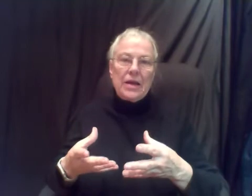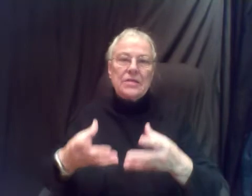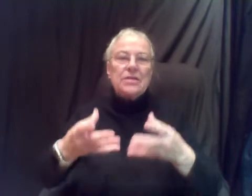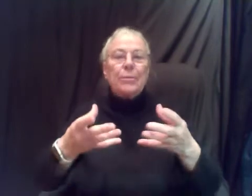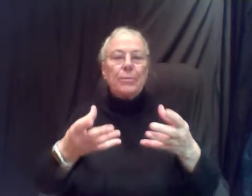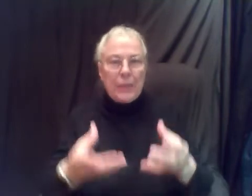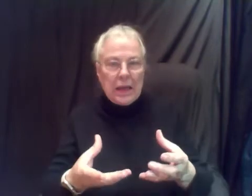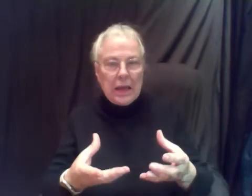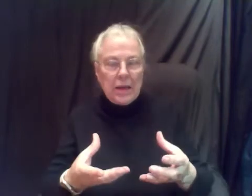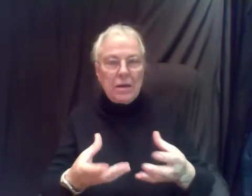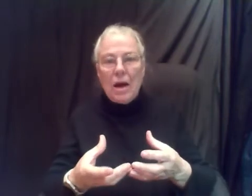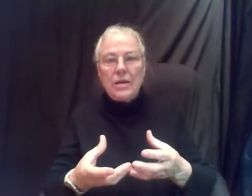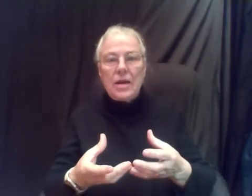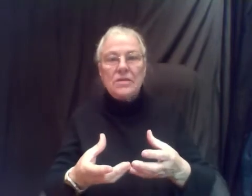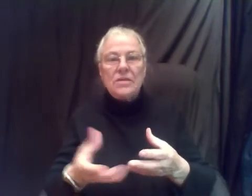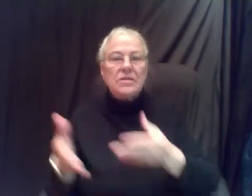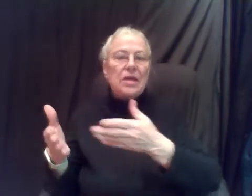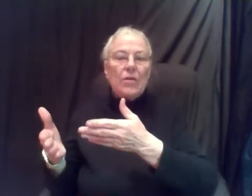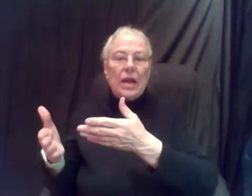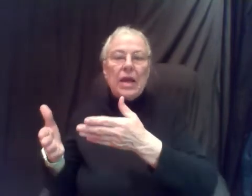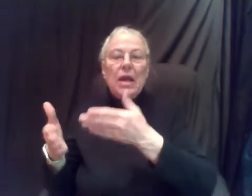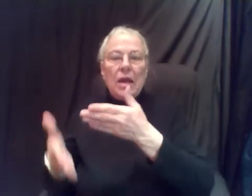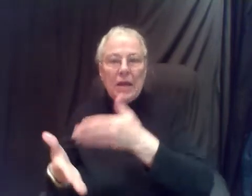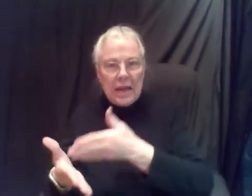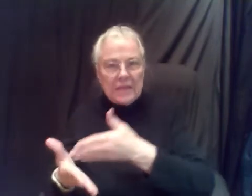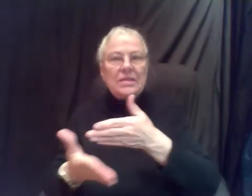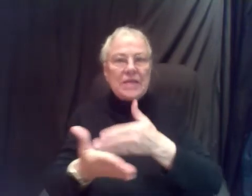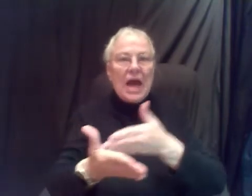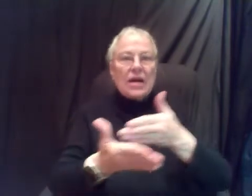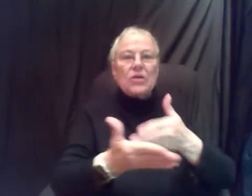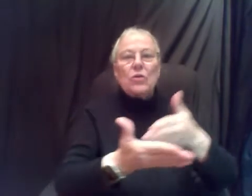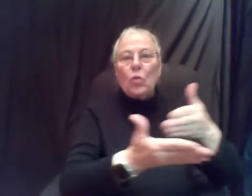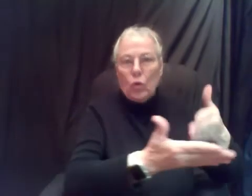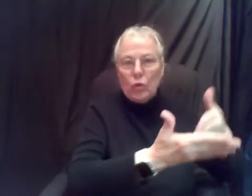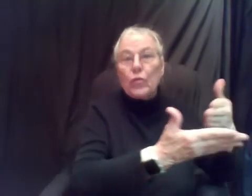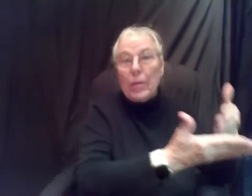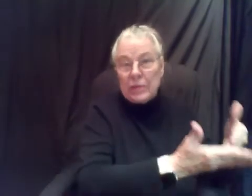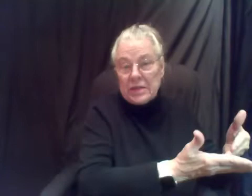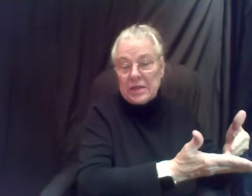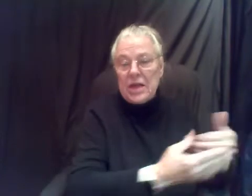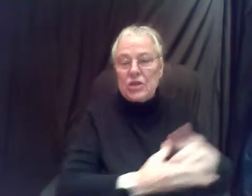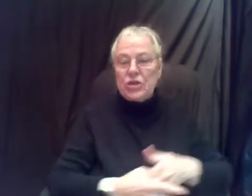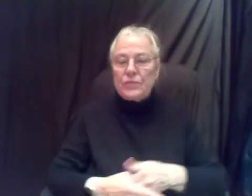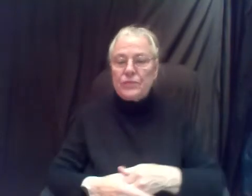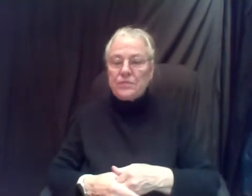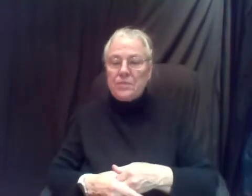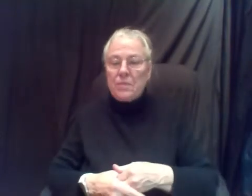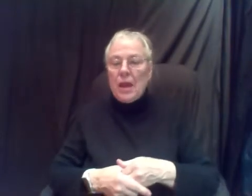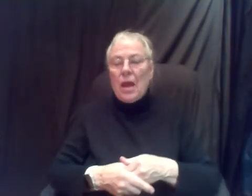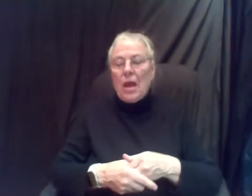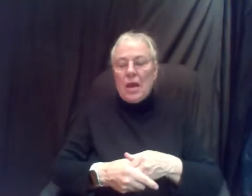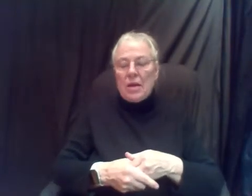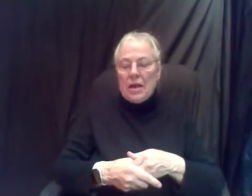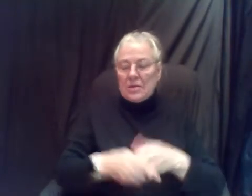the meaning, not necessarily exact word representation. Now, some